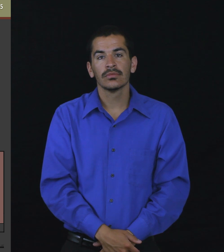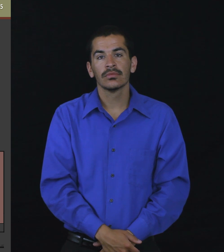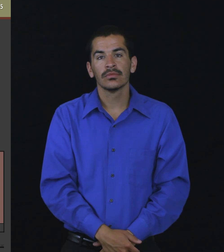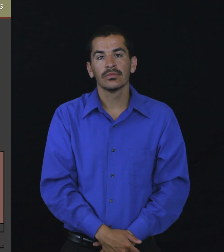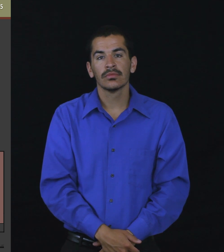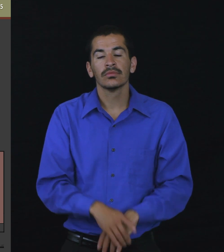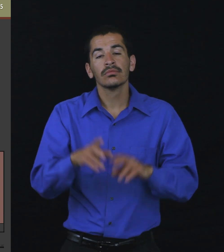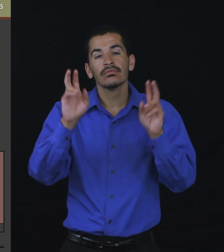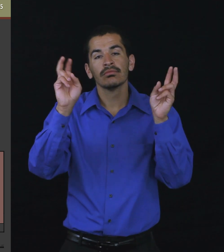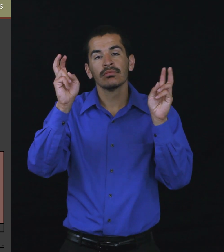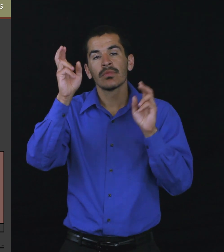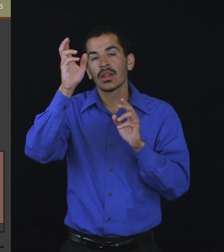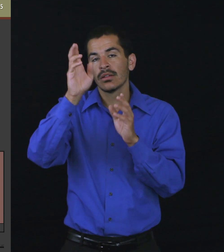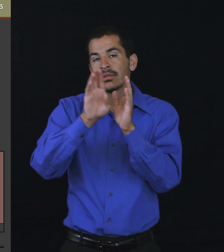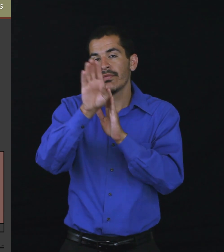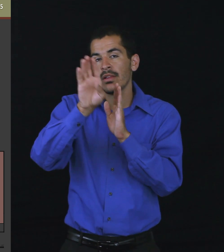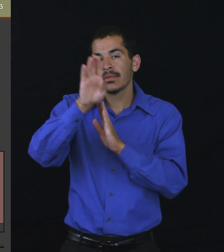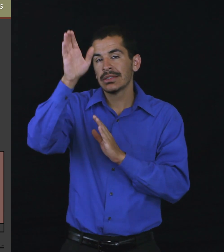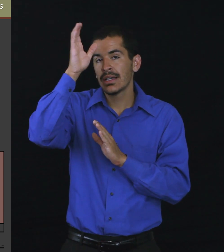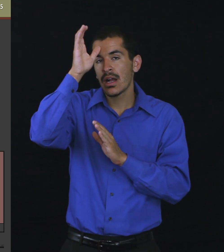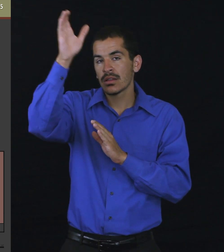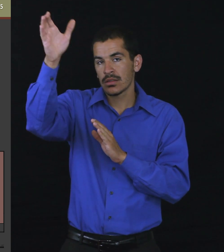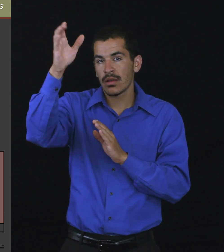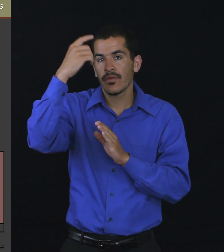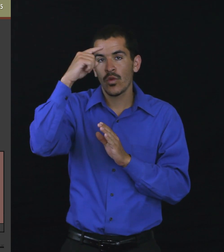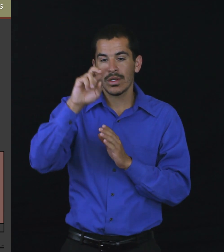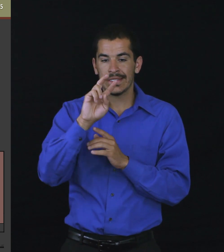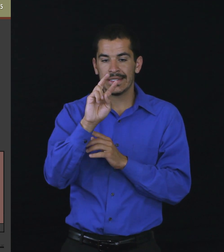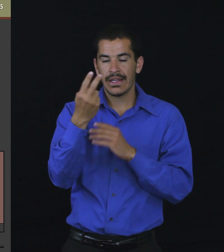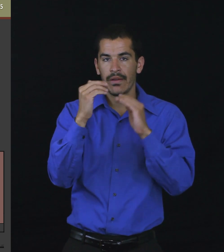Development concept, second floor.